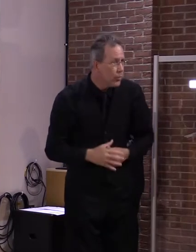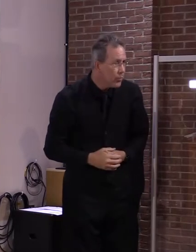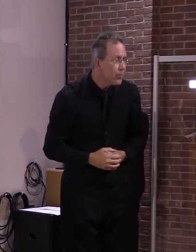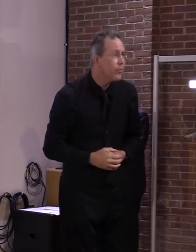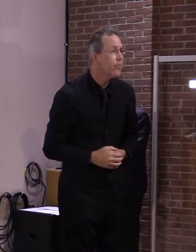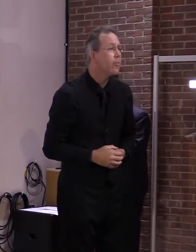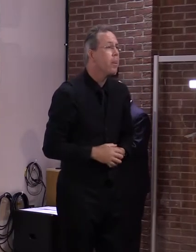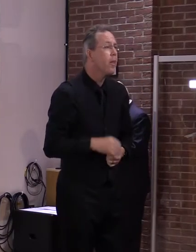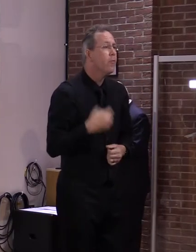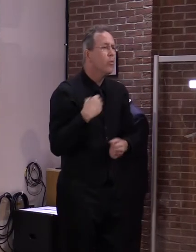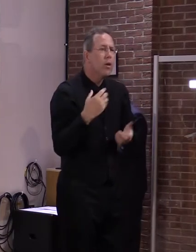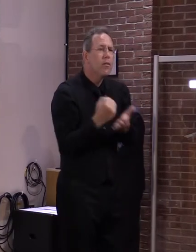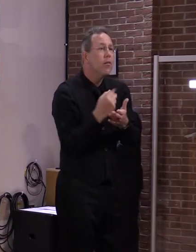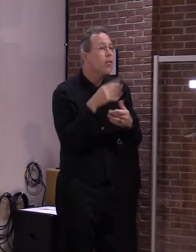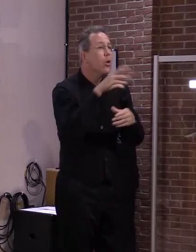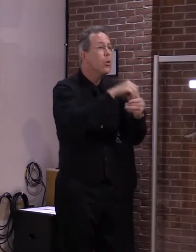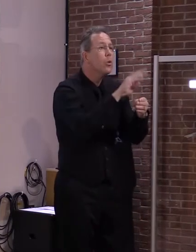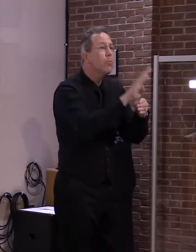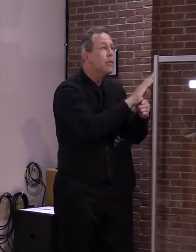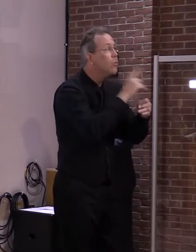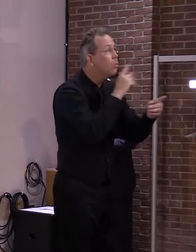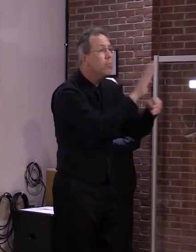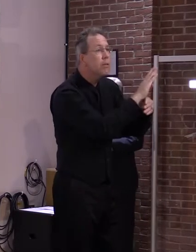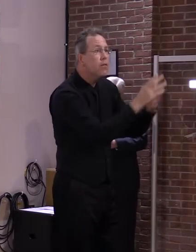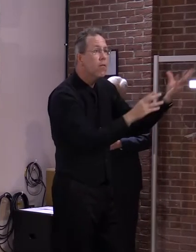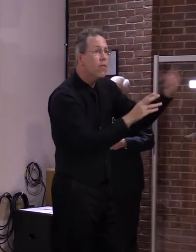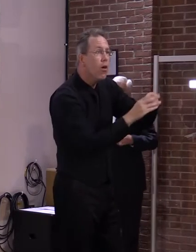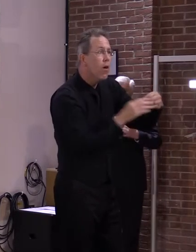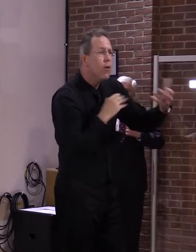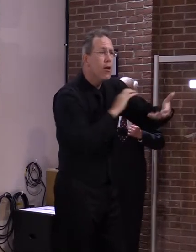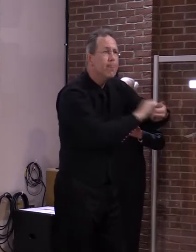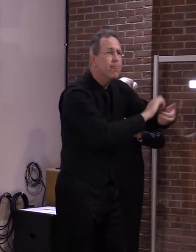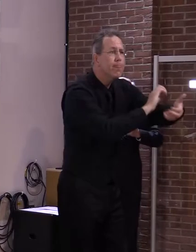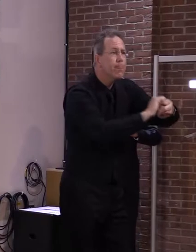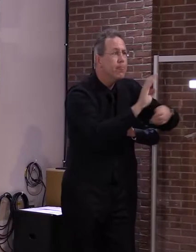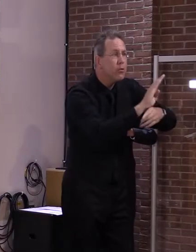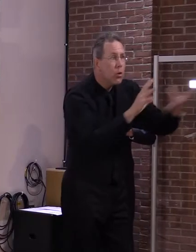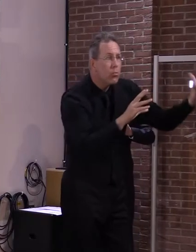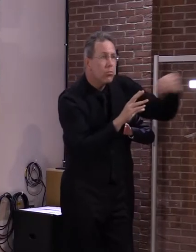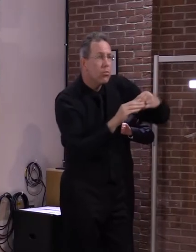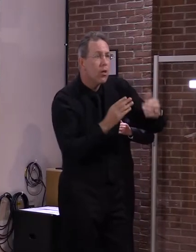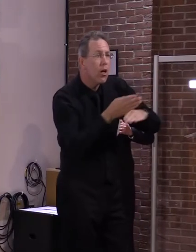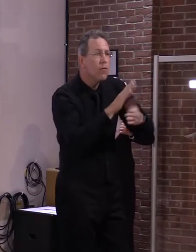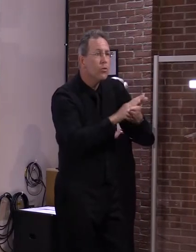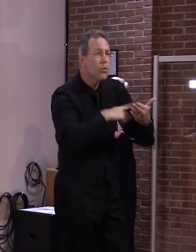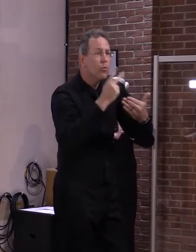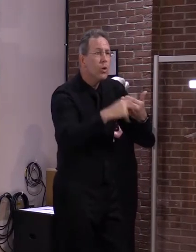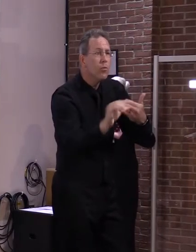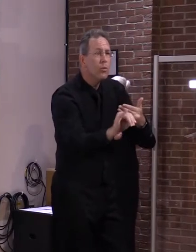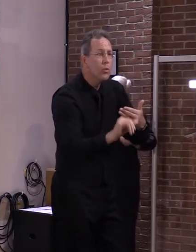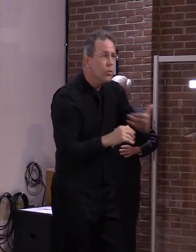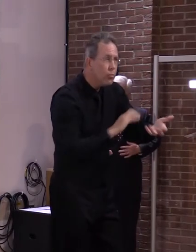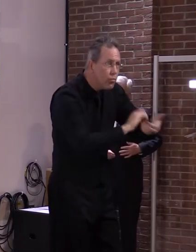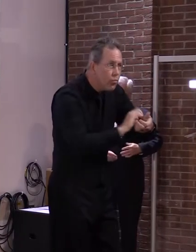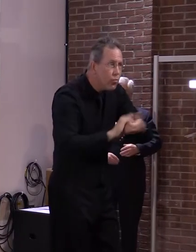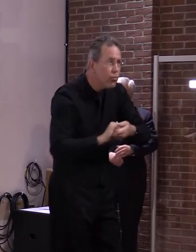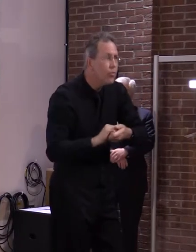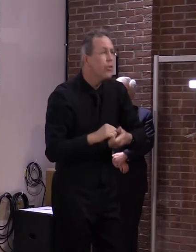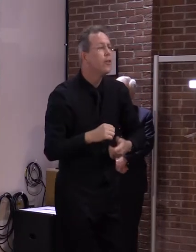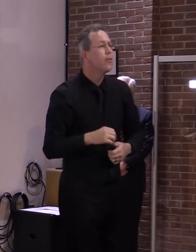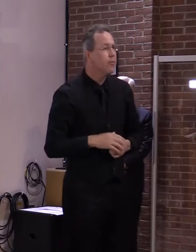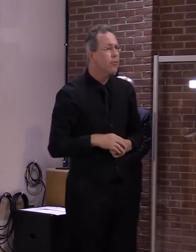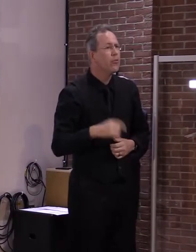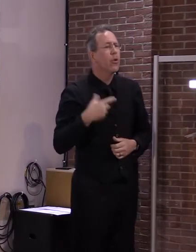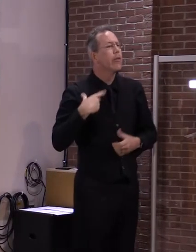health supports and other experiences for youth who have been involved in the juvenile justice system and or who have other significant trauma